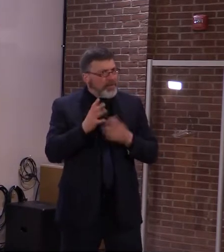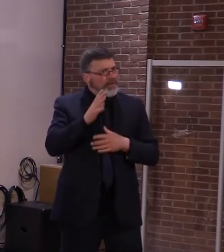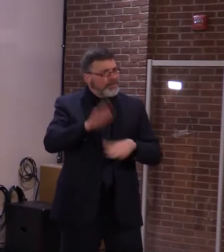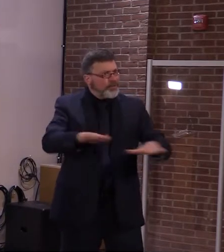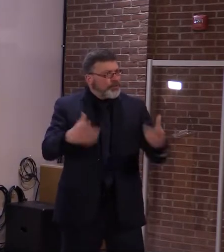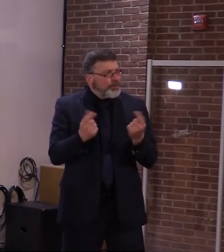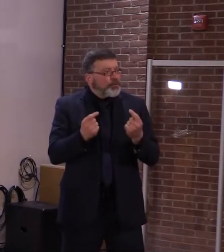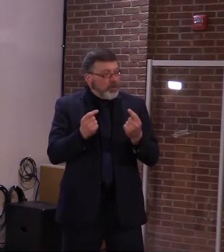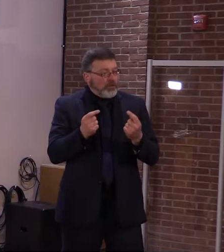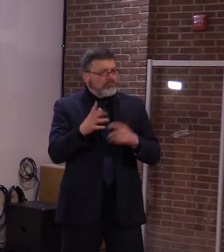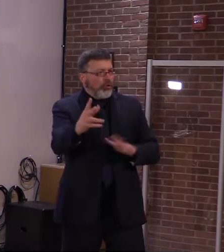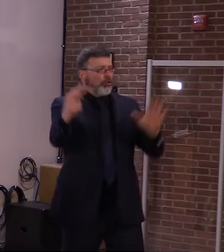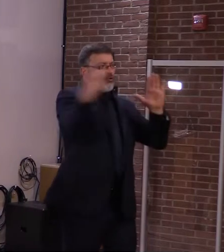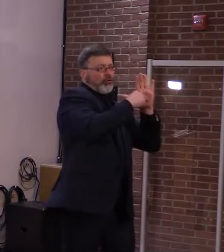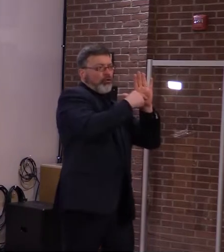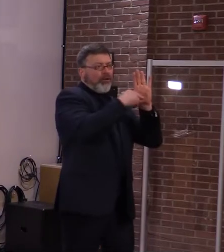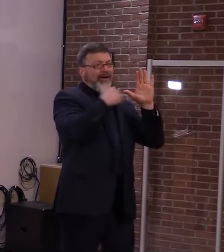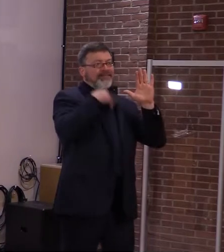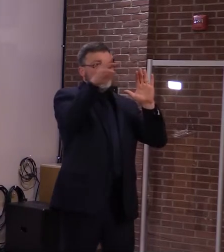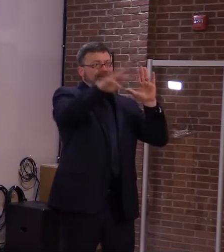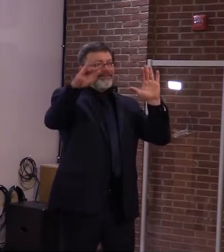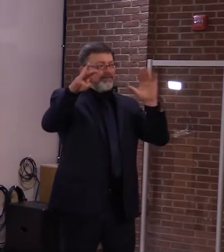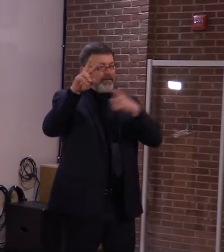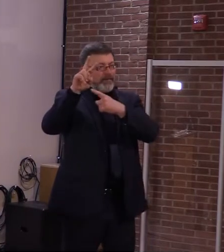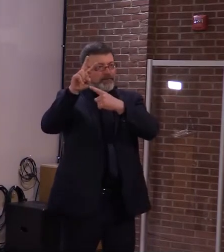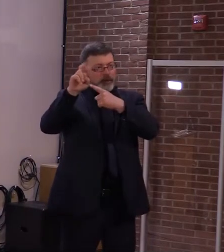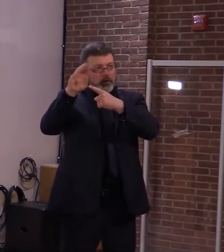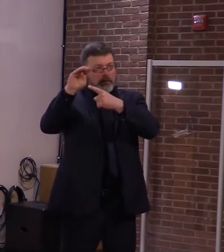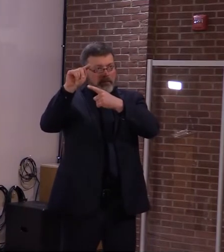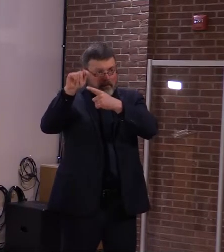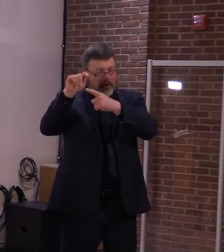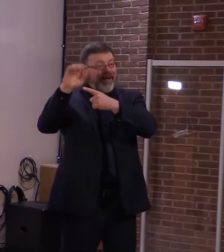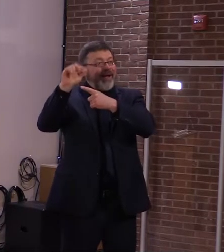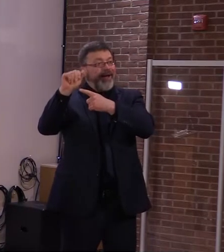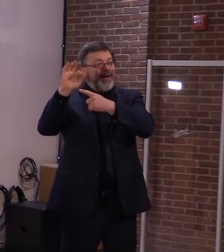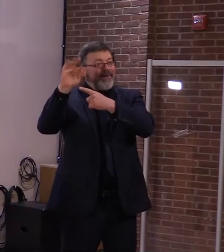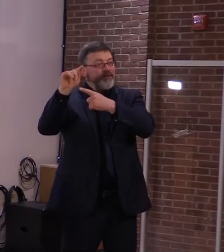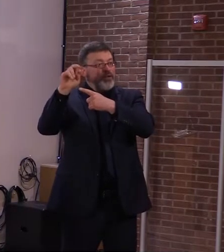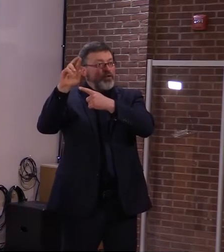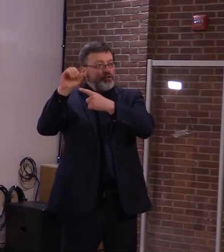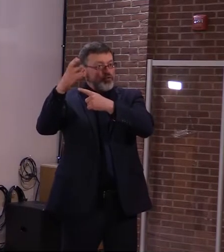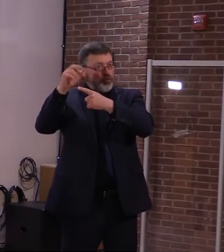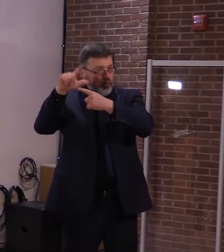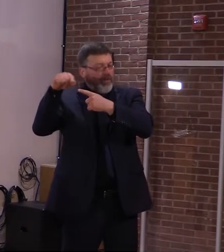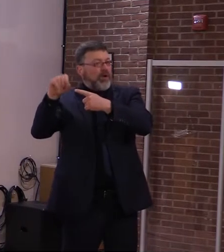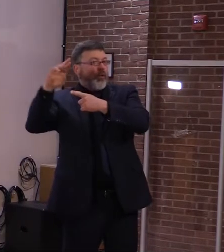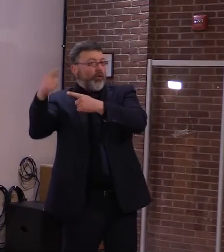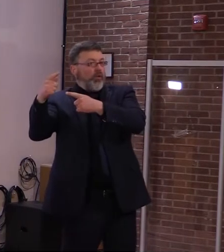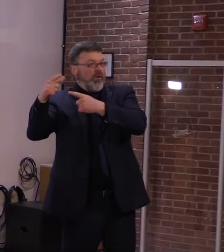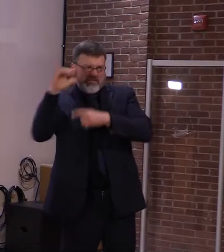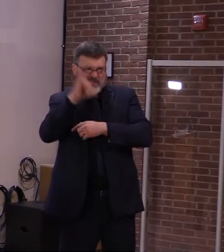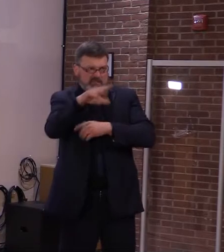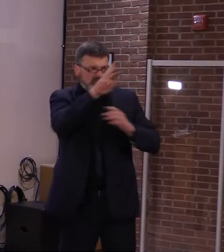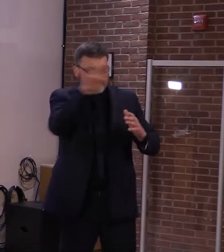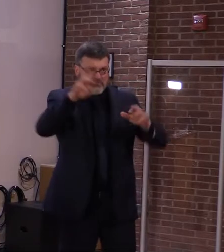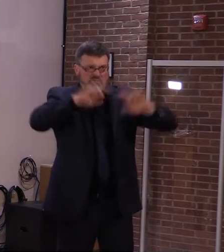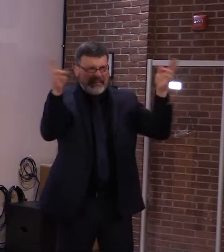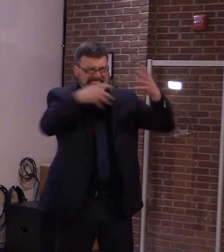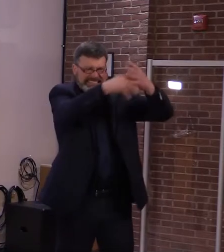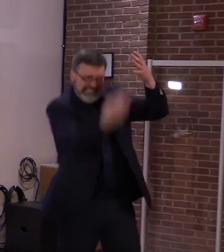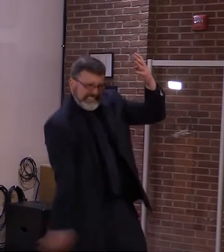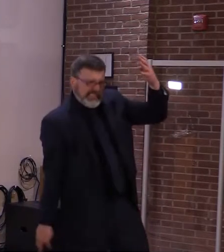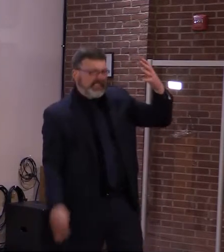vermontafterschool.org. So far, there are over 400 offerings listed, with more on the way, and that's